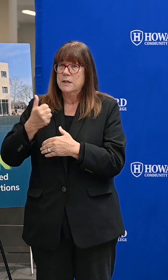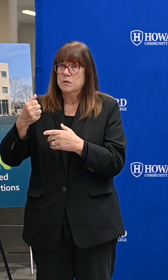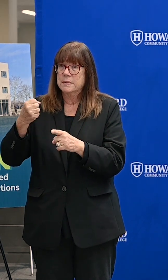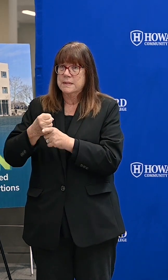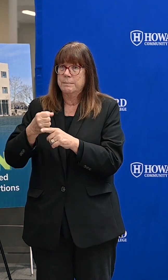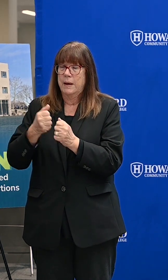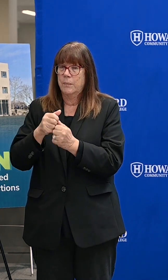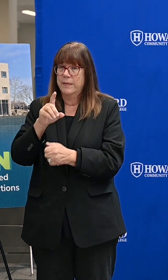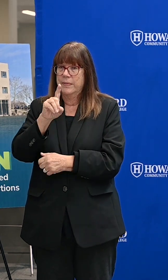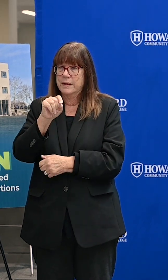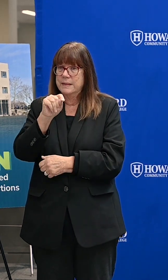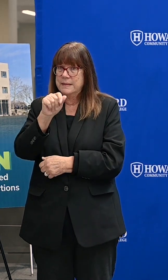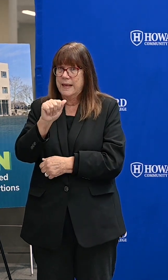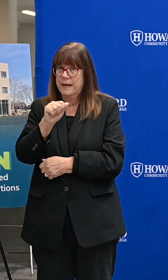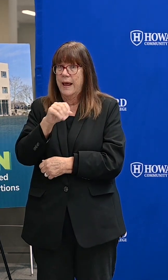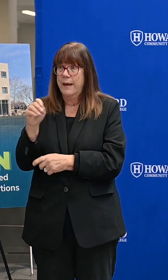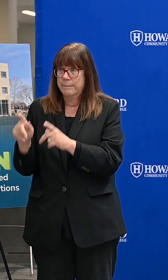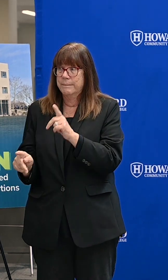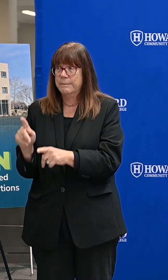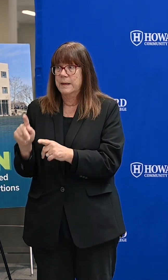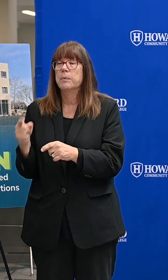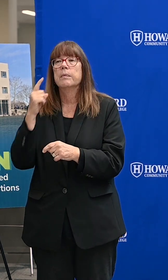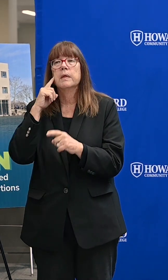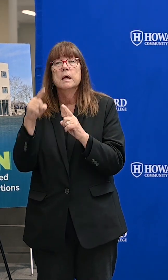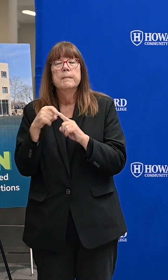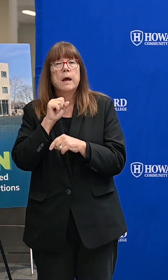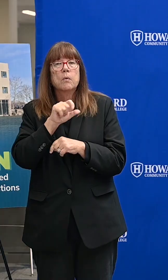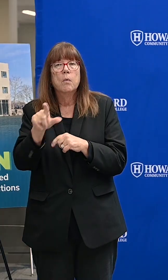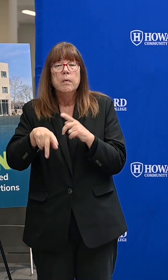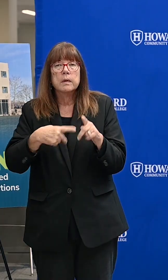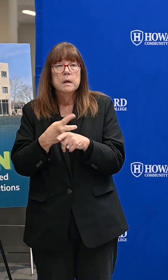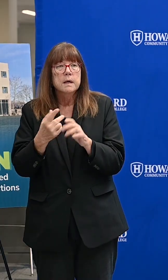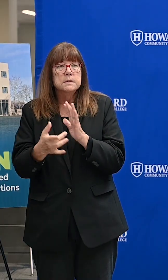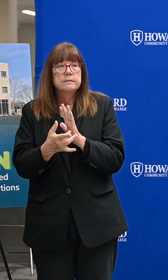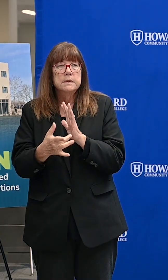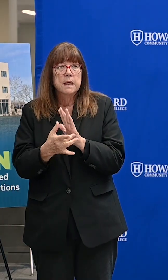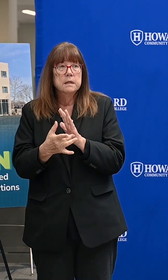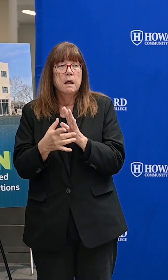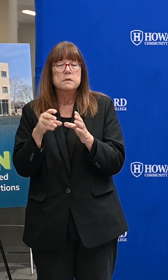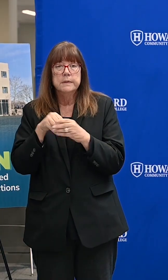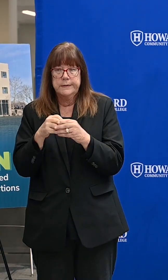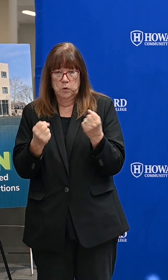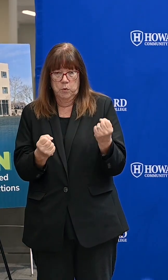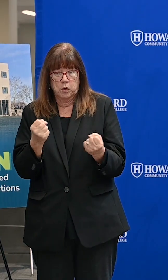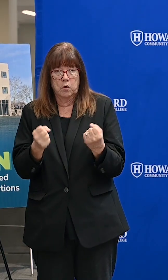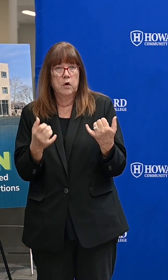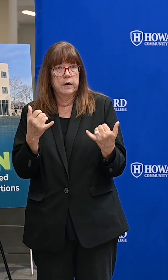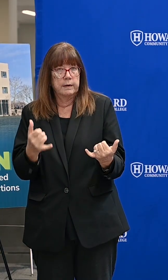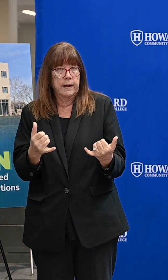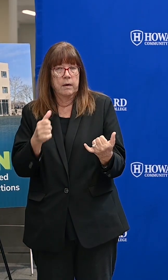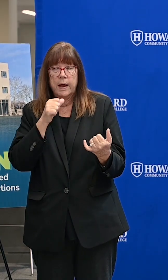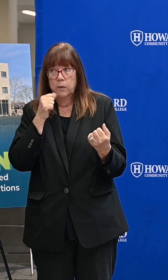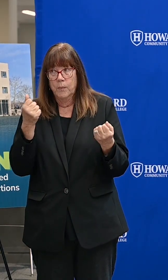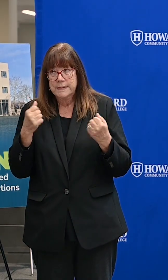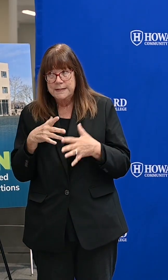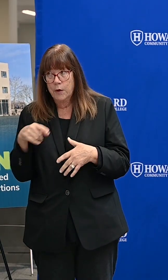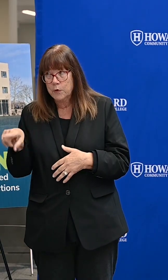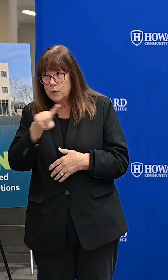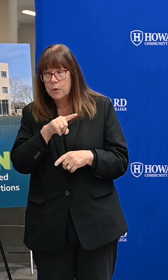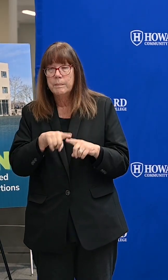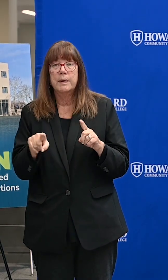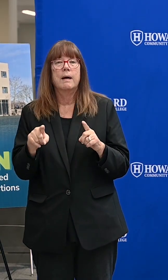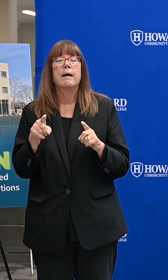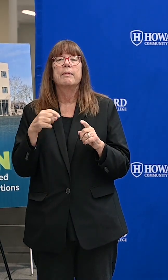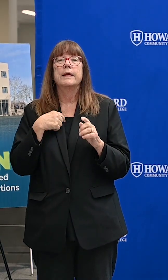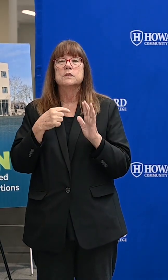to data, but also to people. Think about all of the types of technology, even that goes into cars, not to scare anyone, but certainly there was